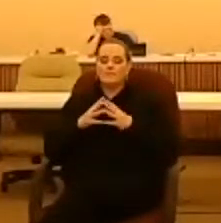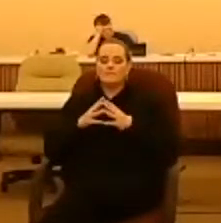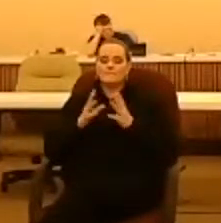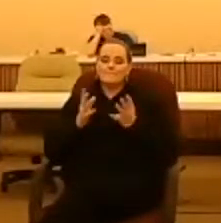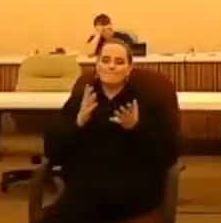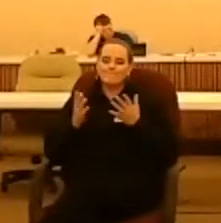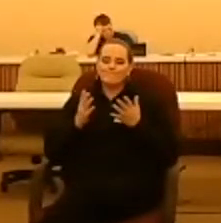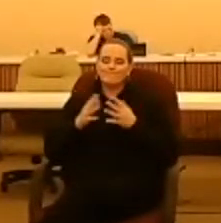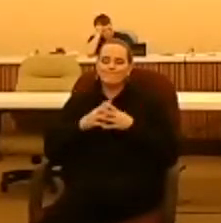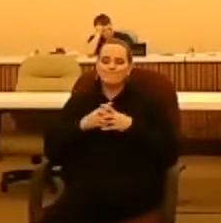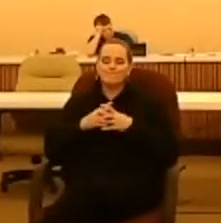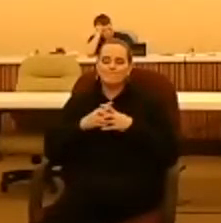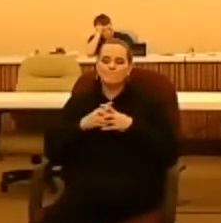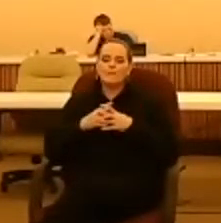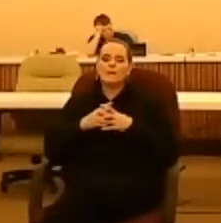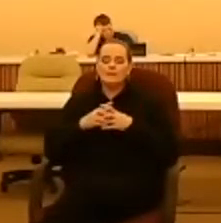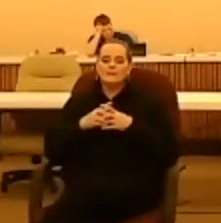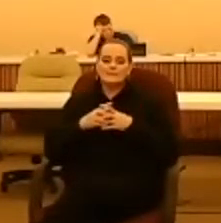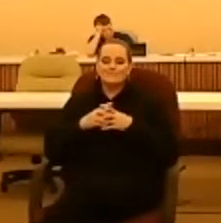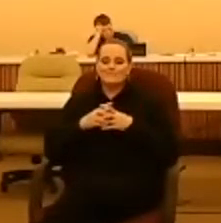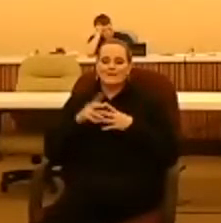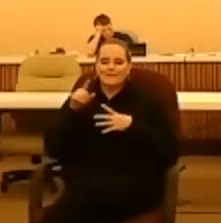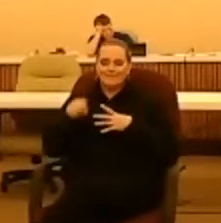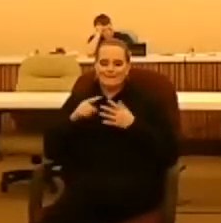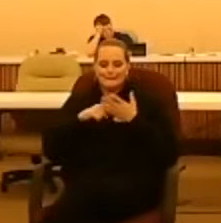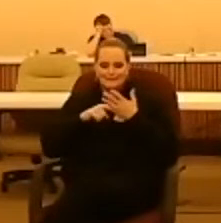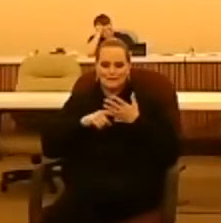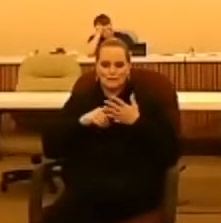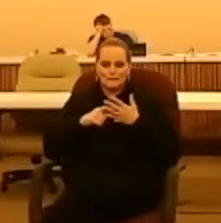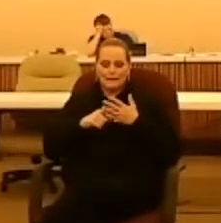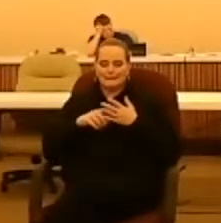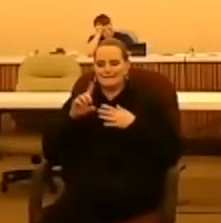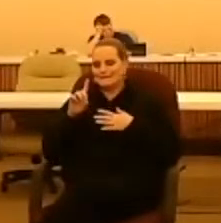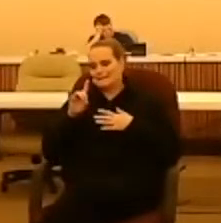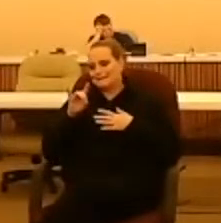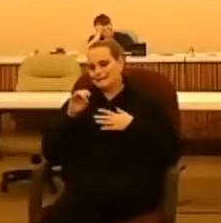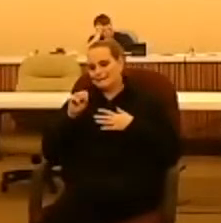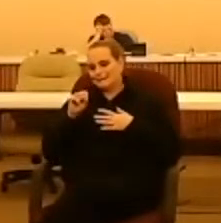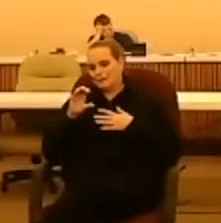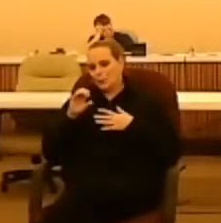of this discussion on disclosure,